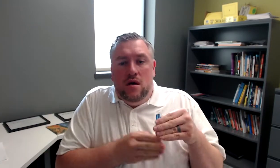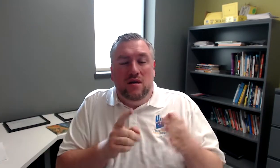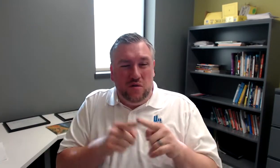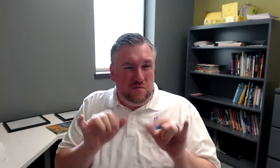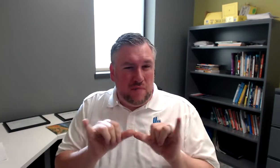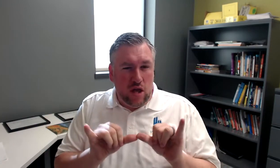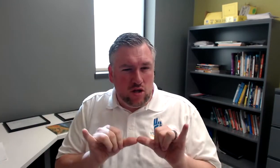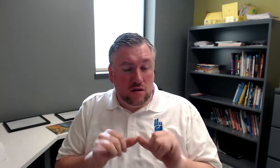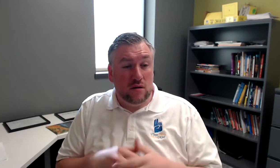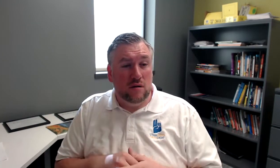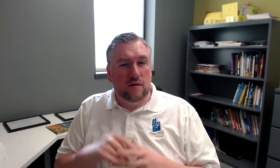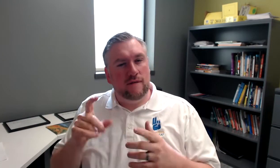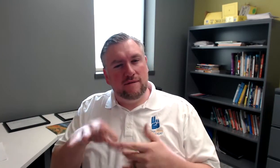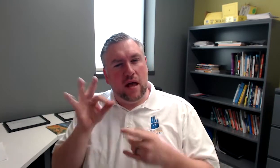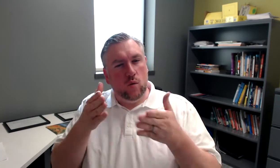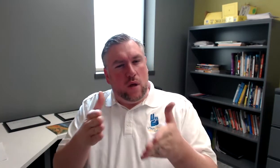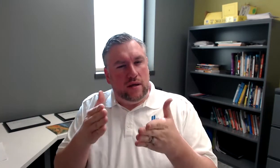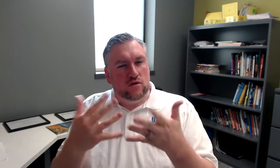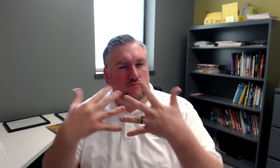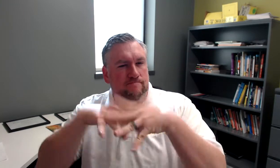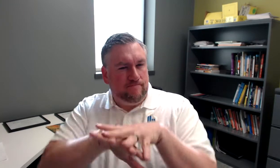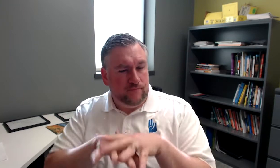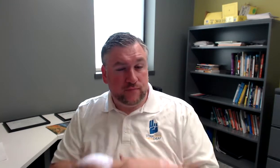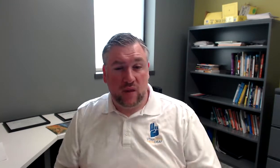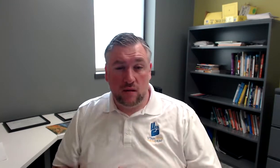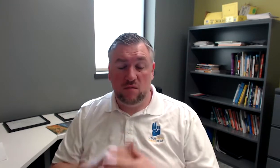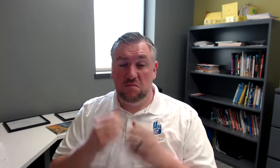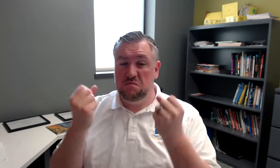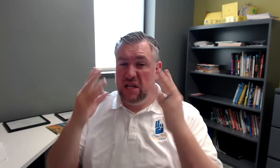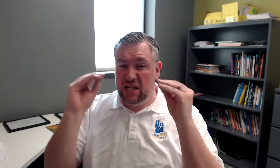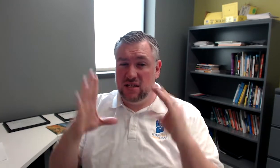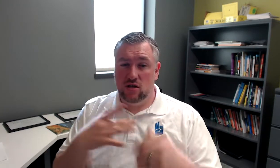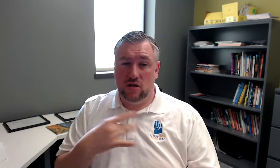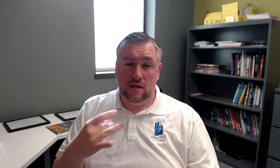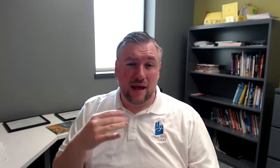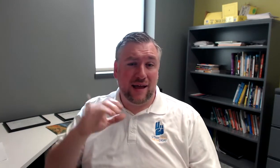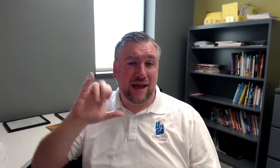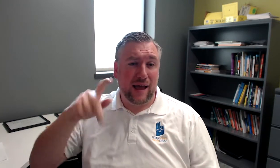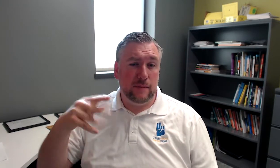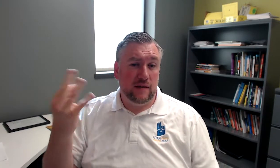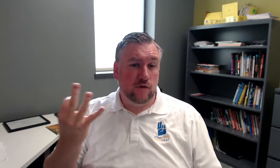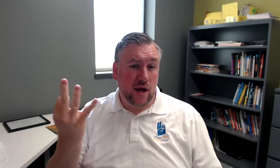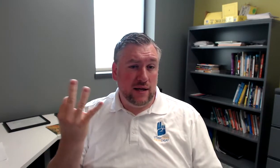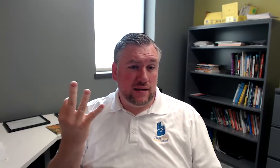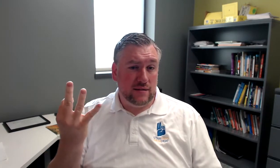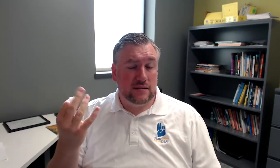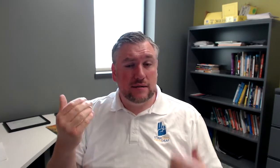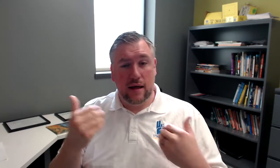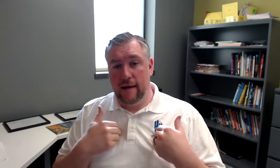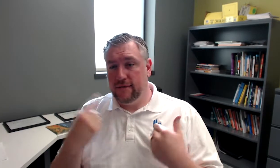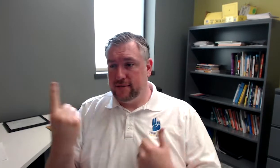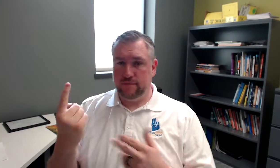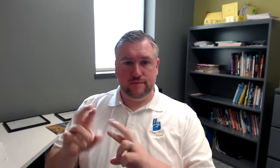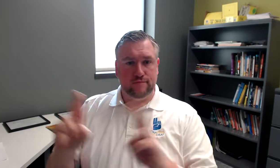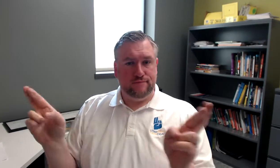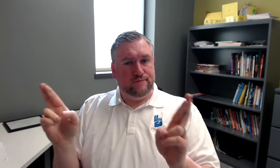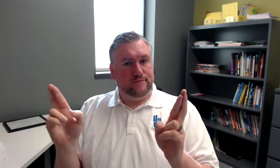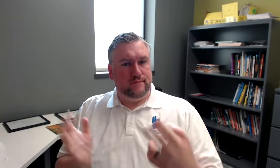and expect them to just finish everything. Find a way to really incorporate. A lot of teachers like an IEP